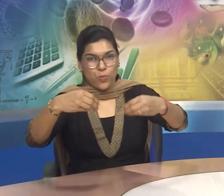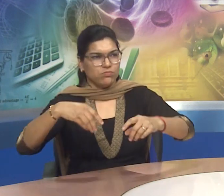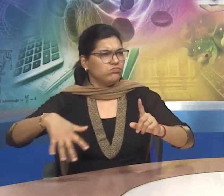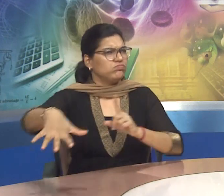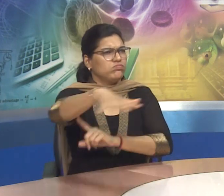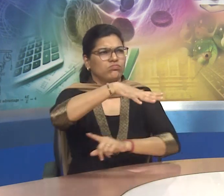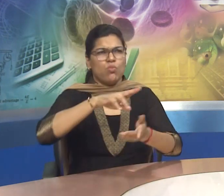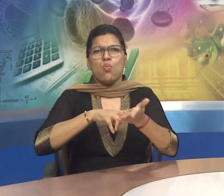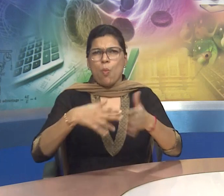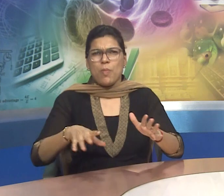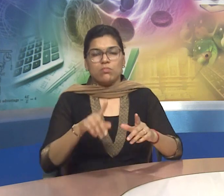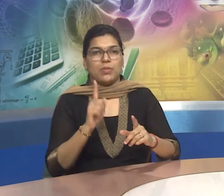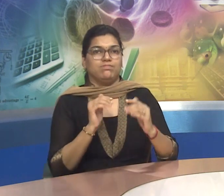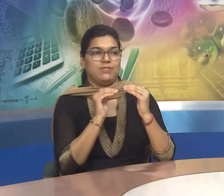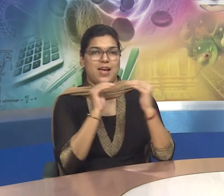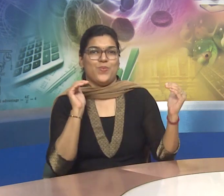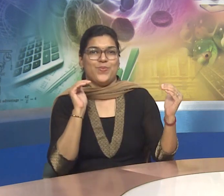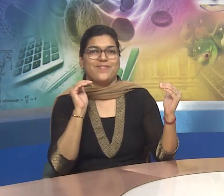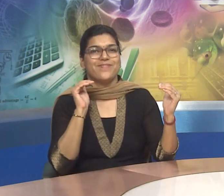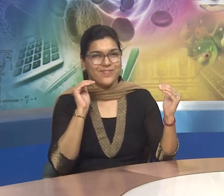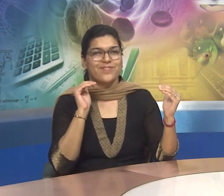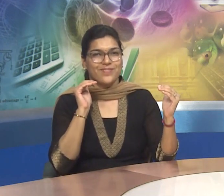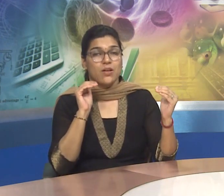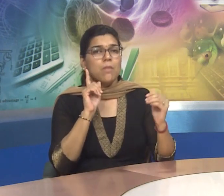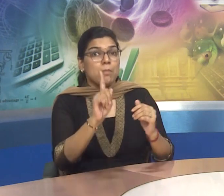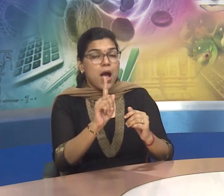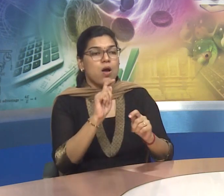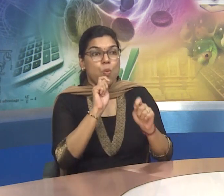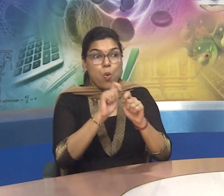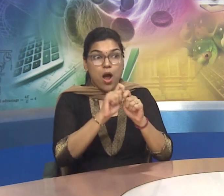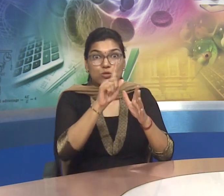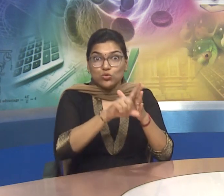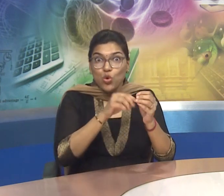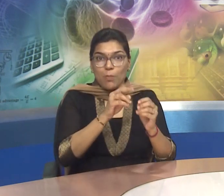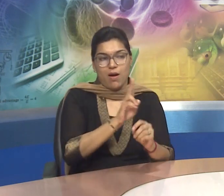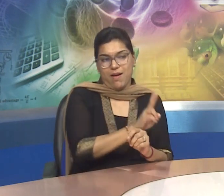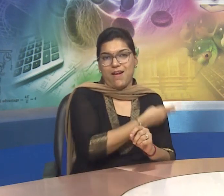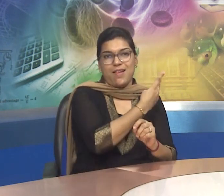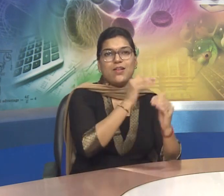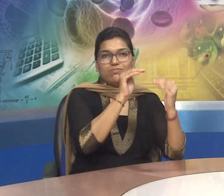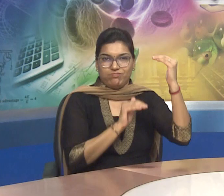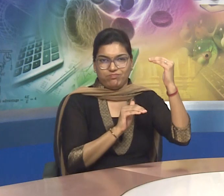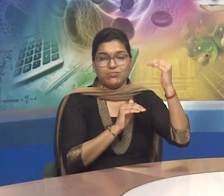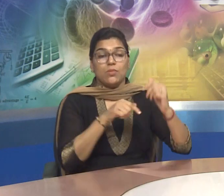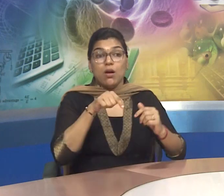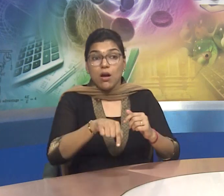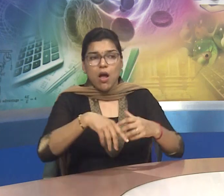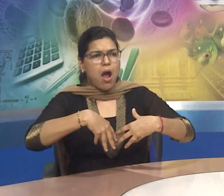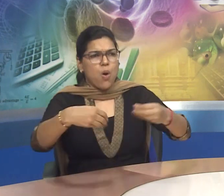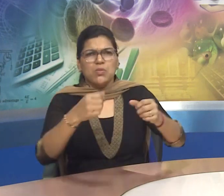For example, in any office, in any organization, if there is any person who is at a superior position and there is other